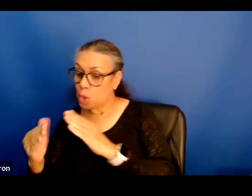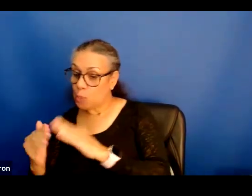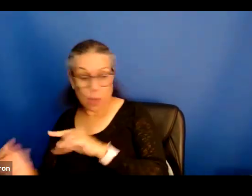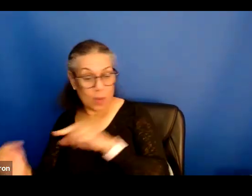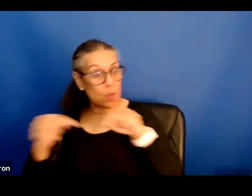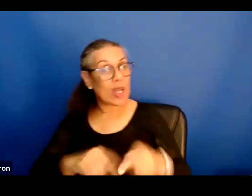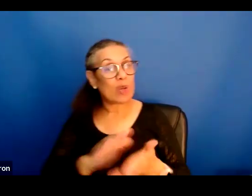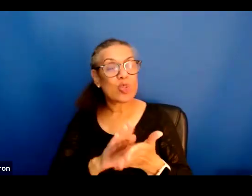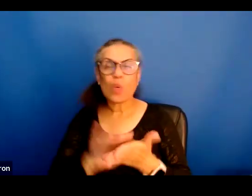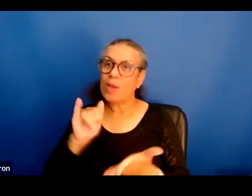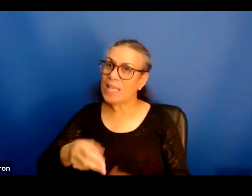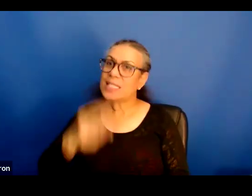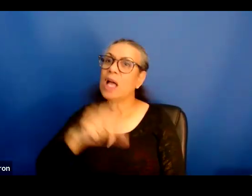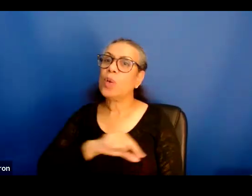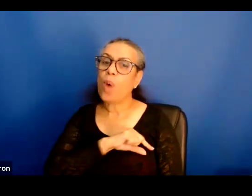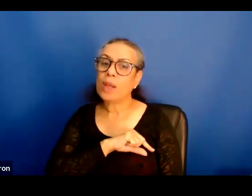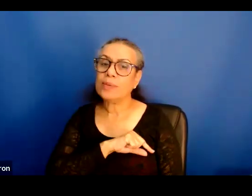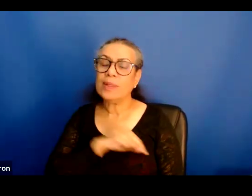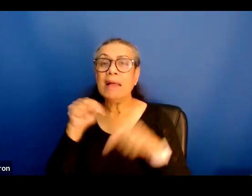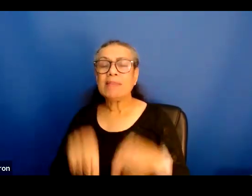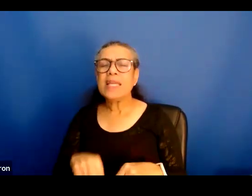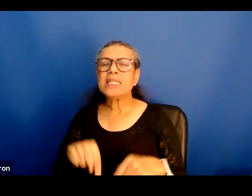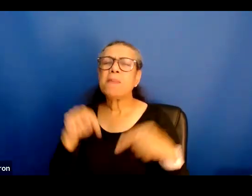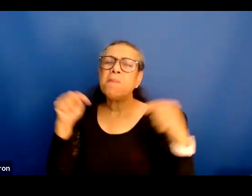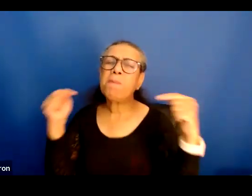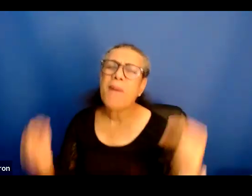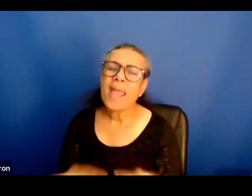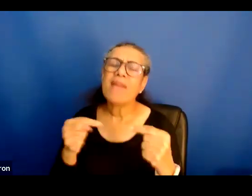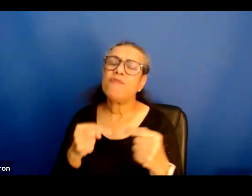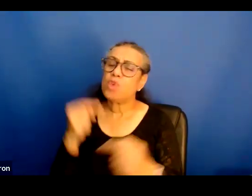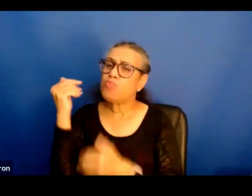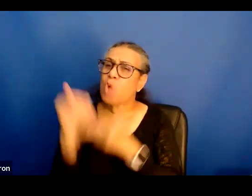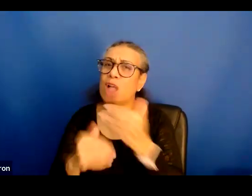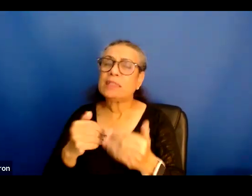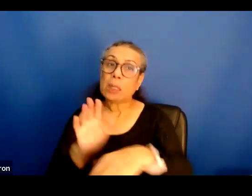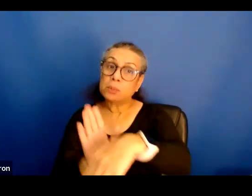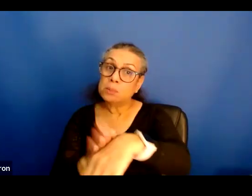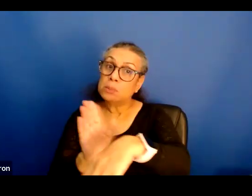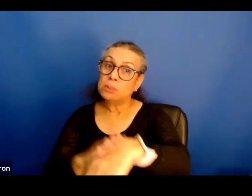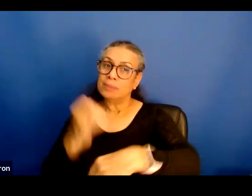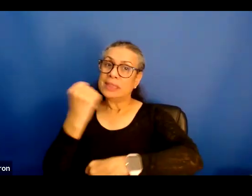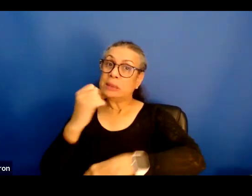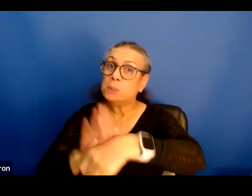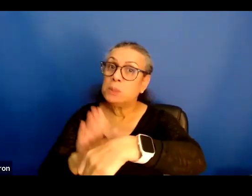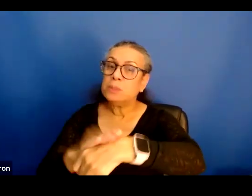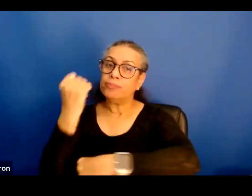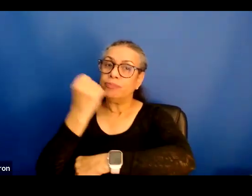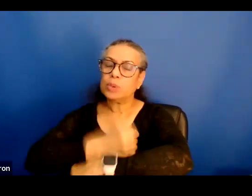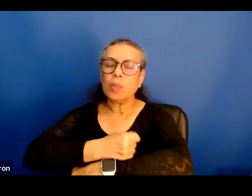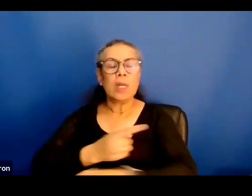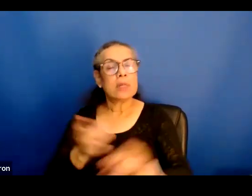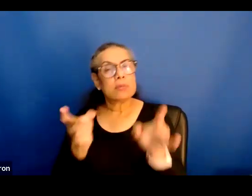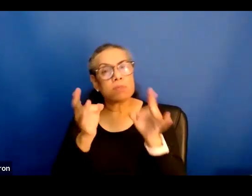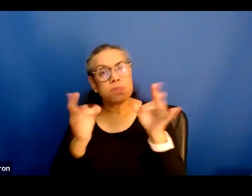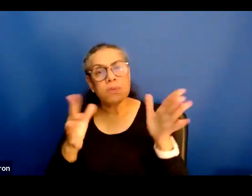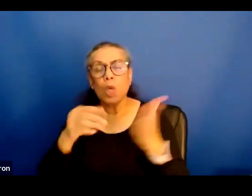student experience. This painful process of potential closure has become our fiercest lesson in resistance. Our